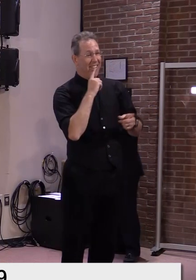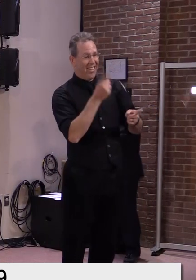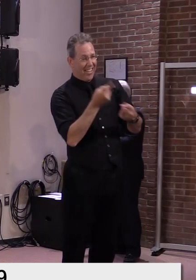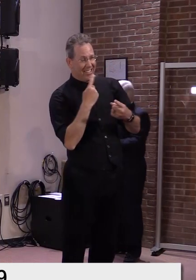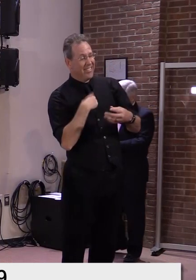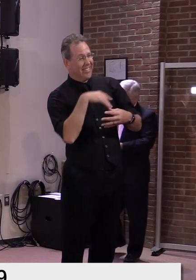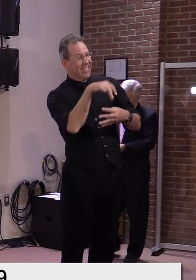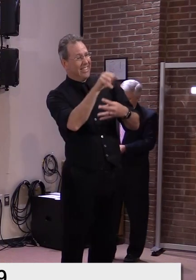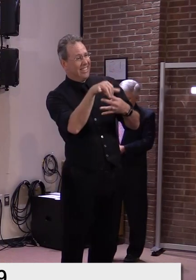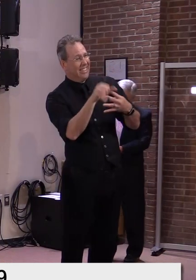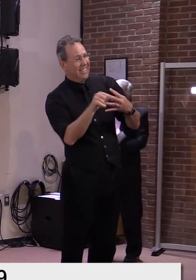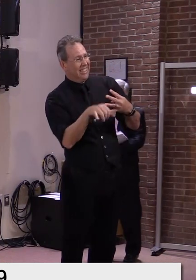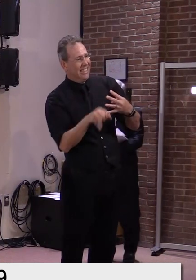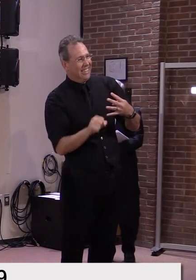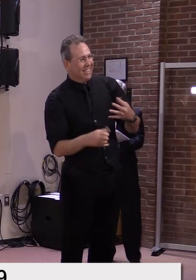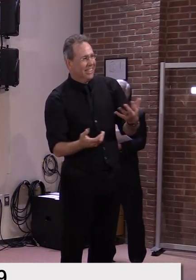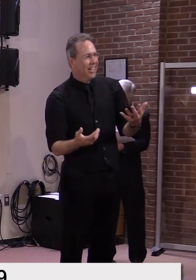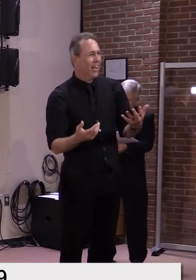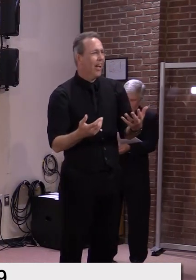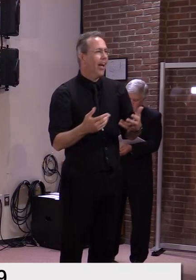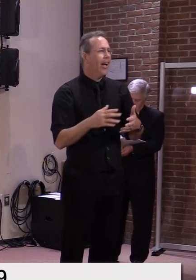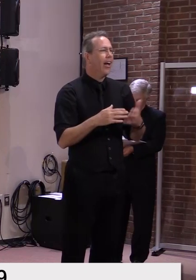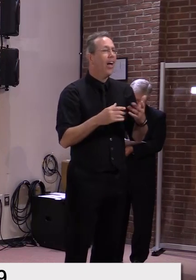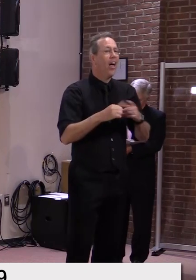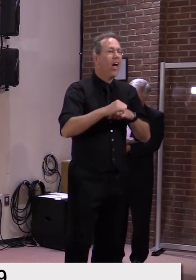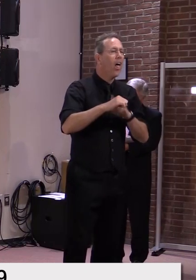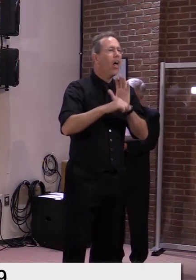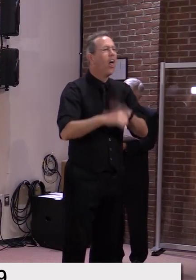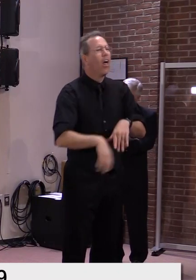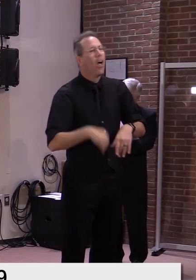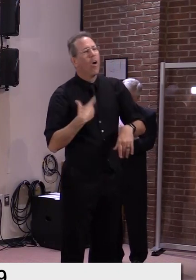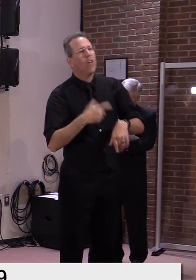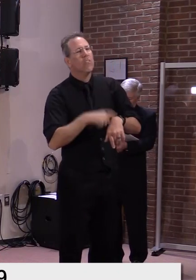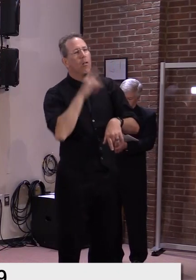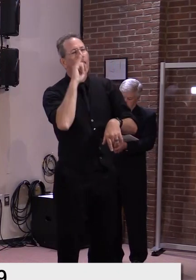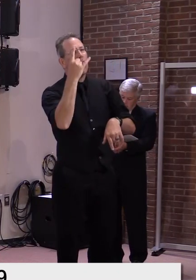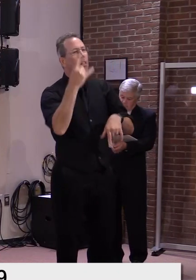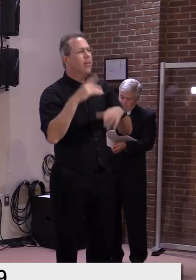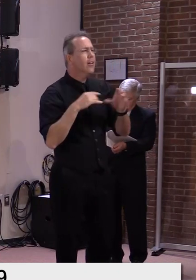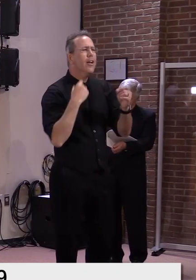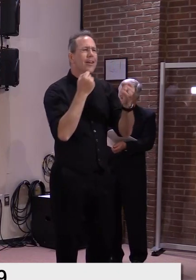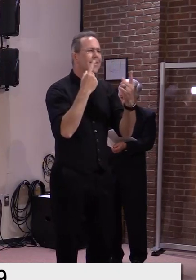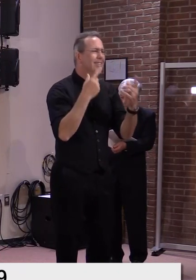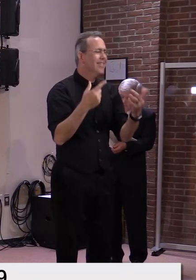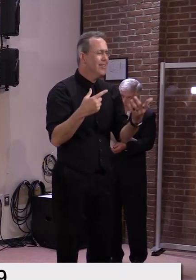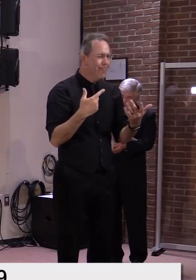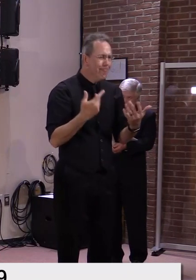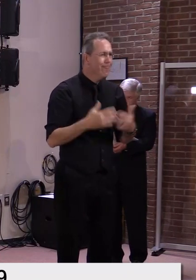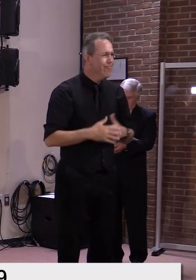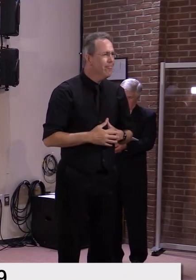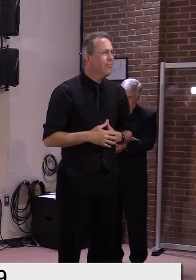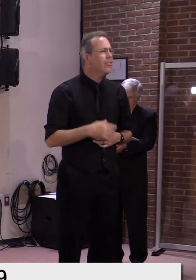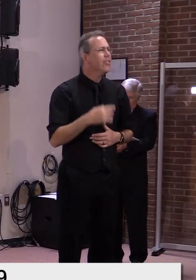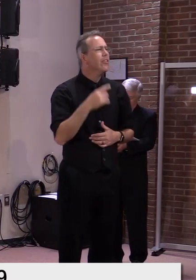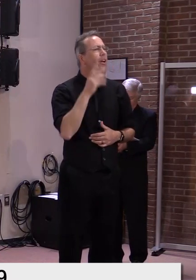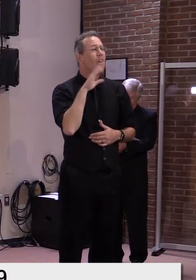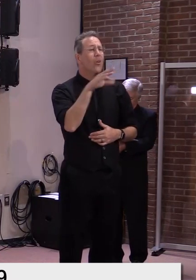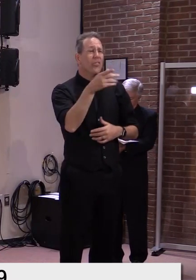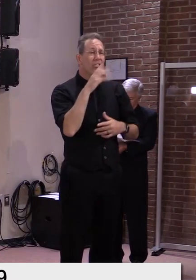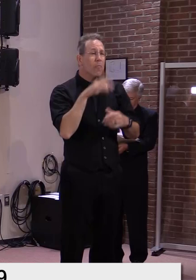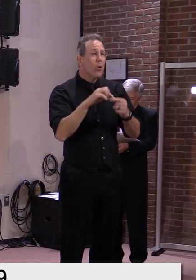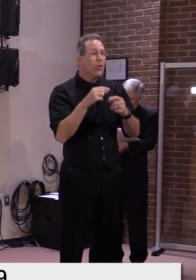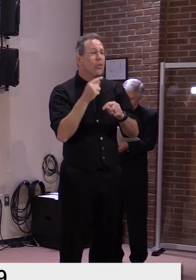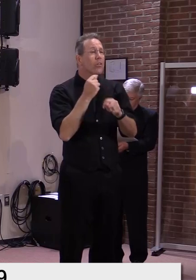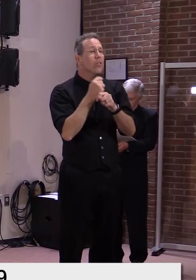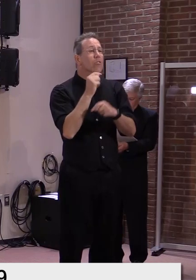being vaccinated. We heard earlier there was a truck driver that didn't have a